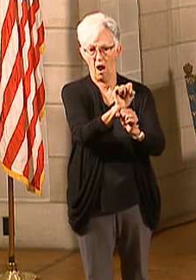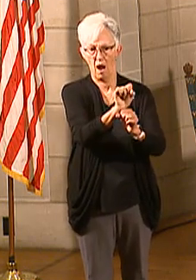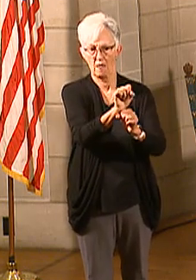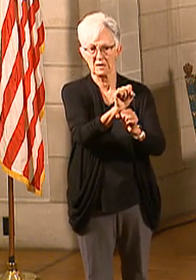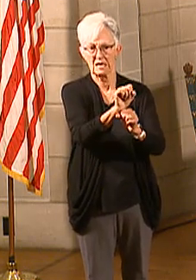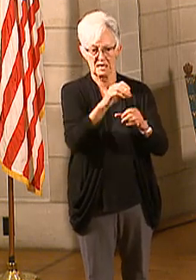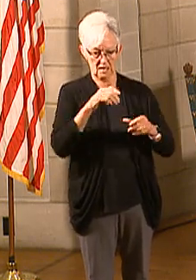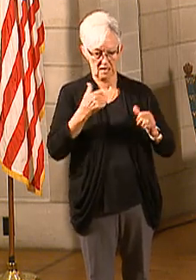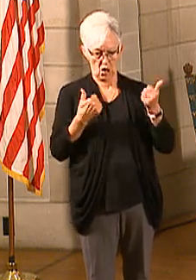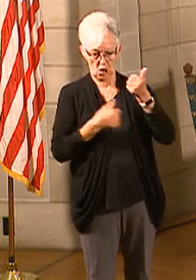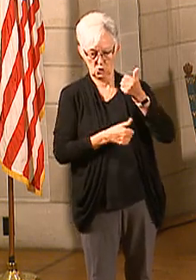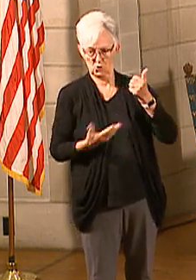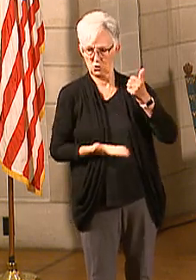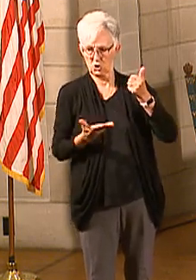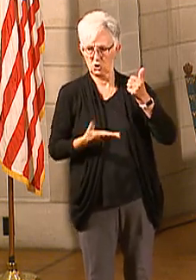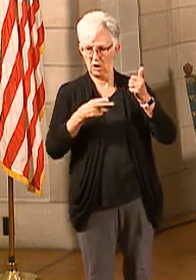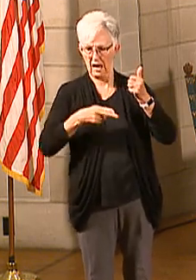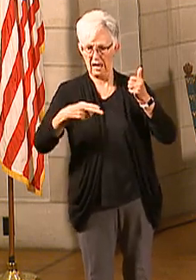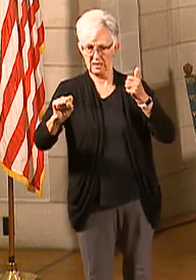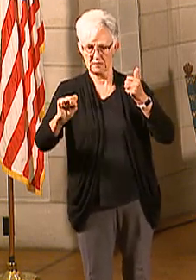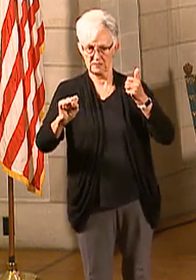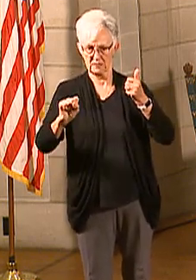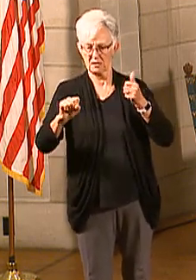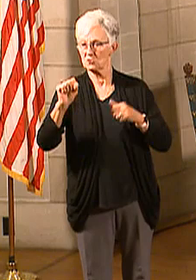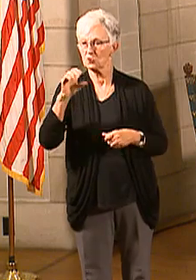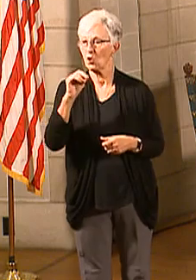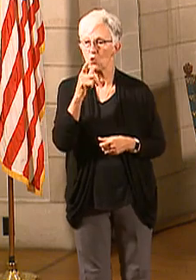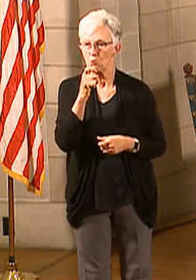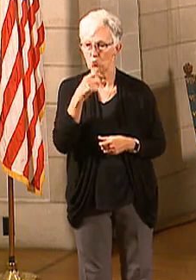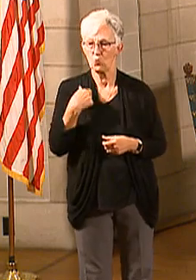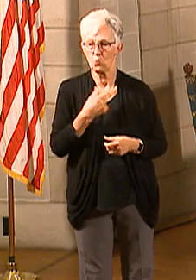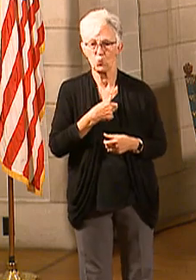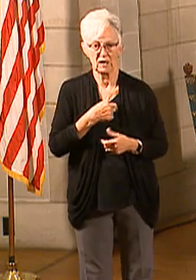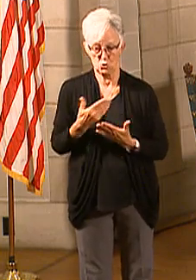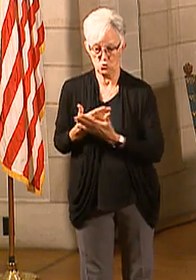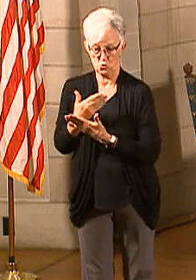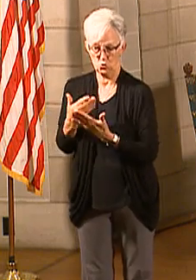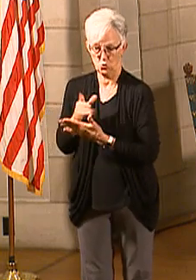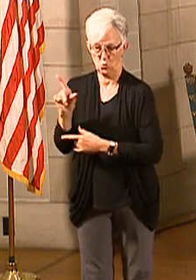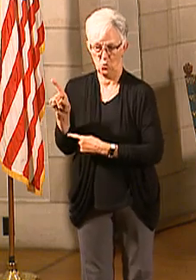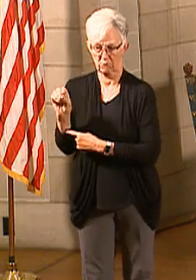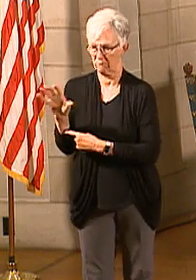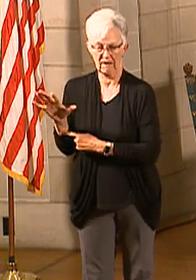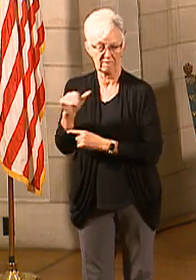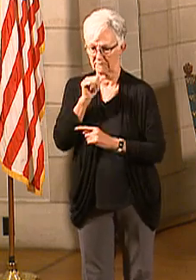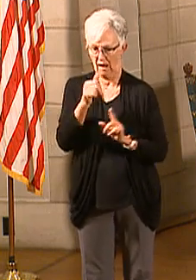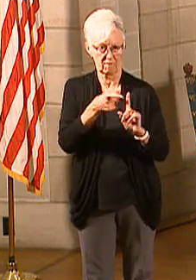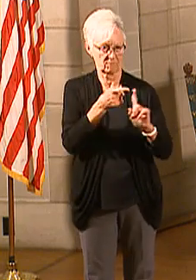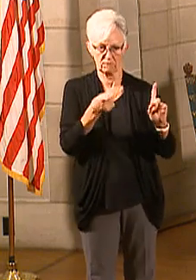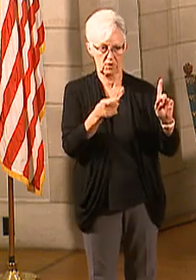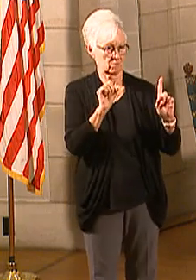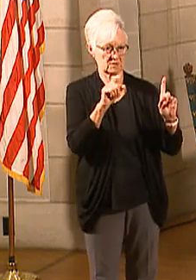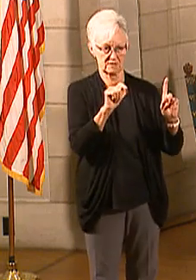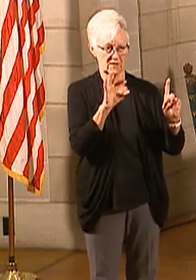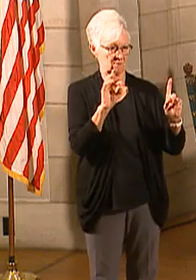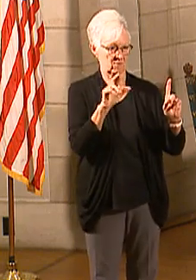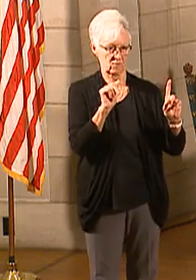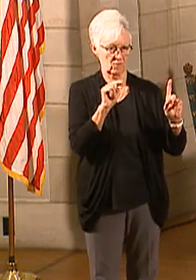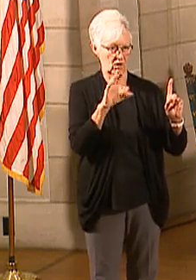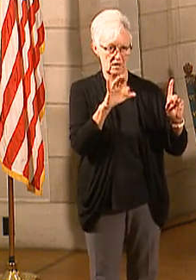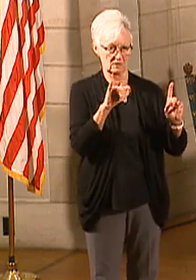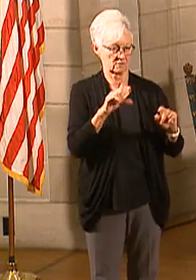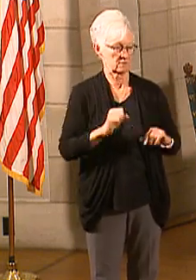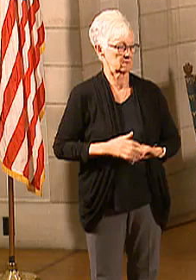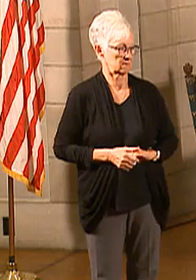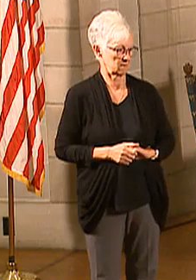over are not a part of this 105 new teammates that have onboarded since March. And Alger, do you remember off